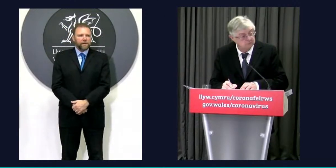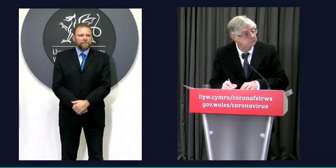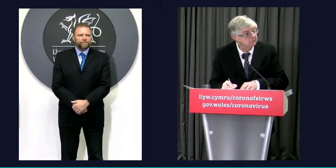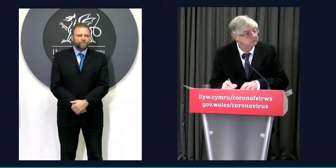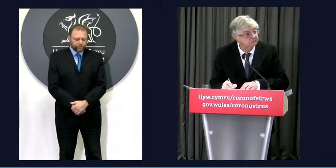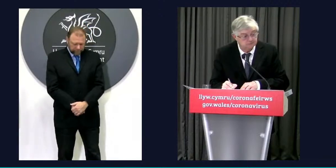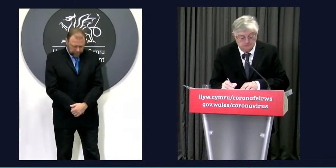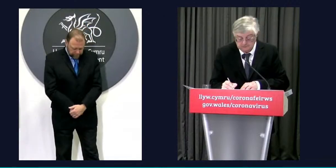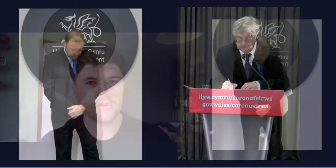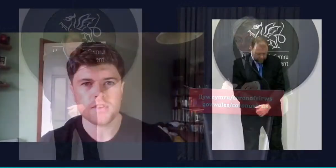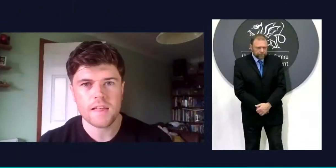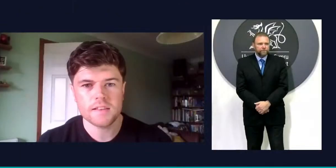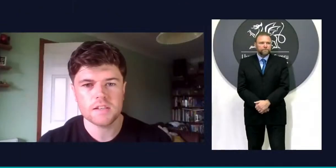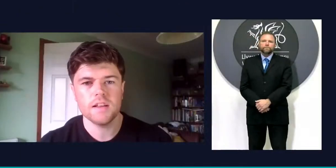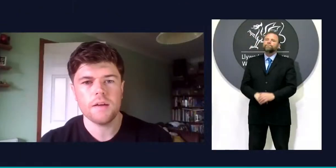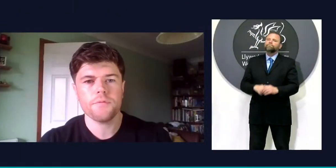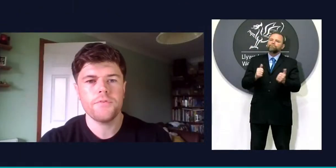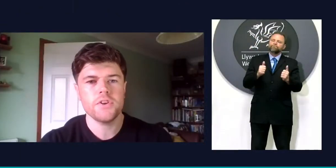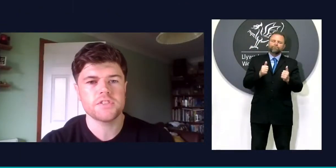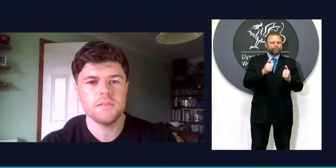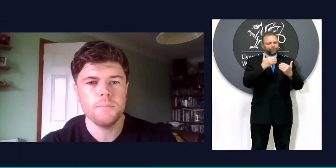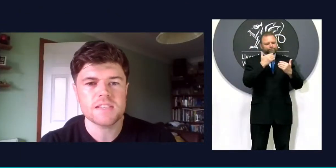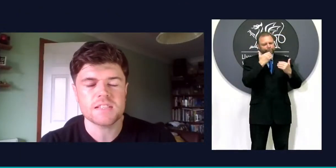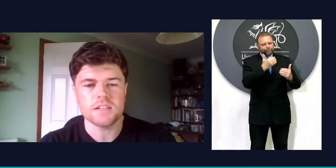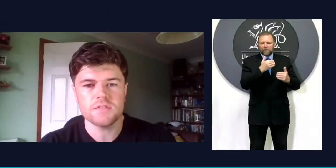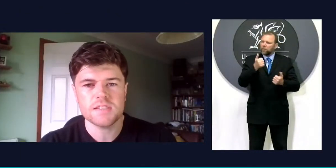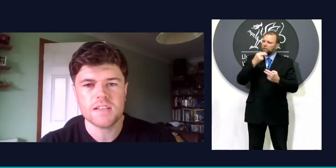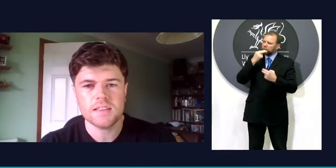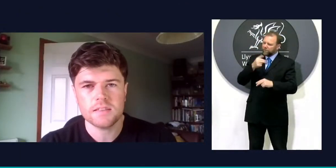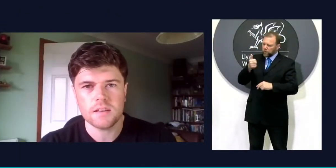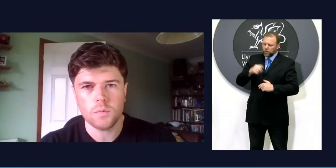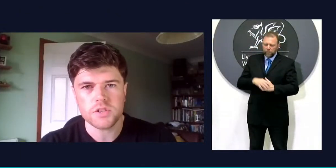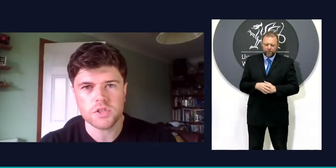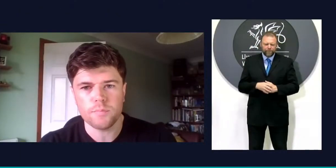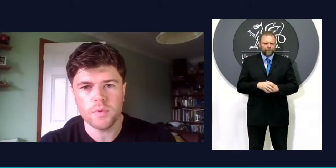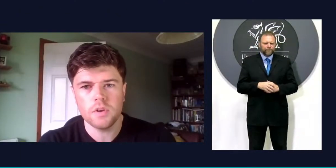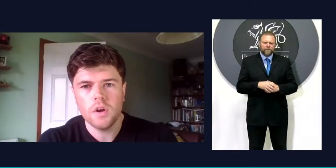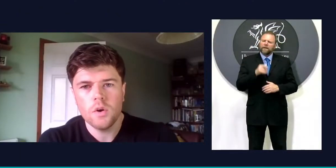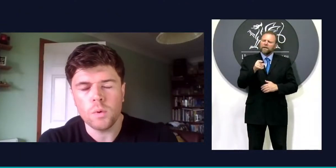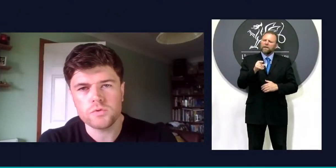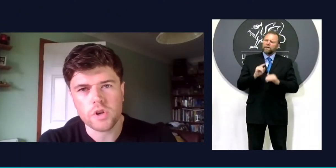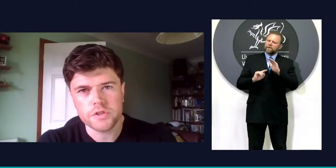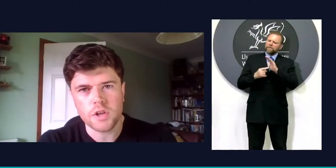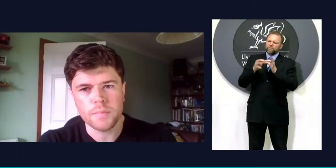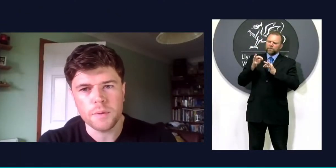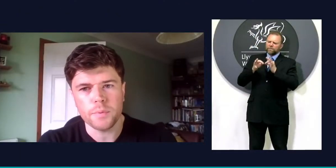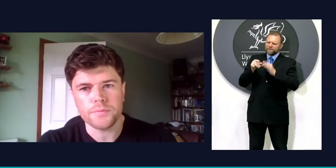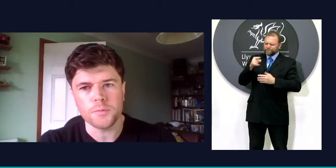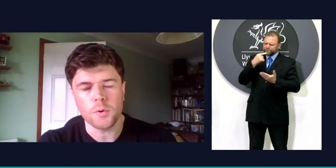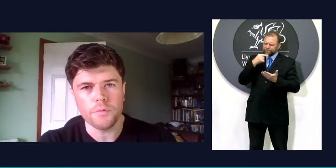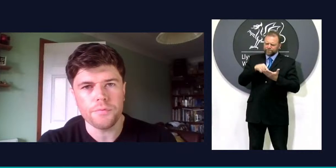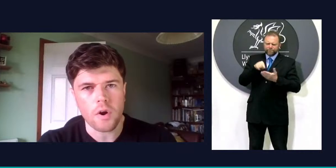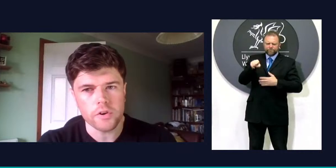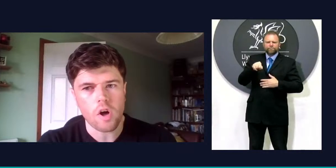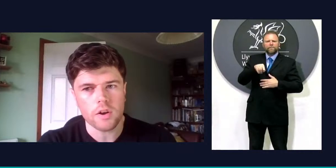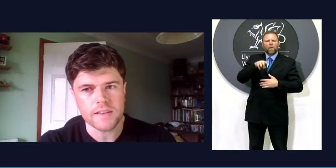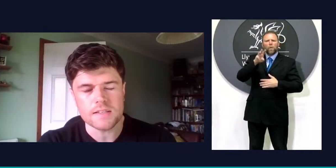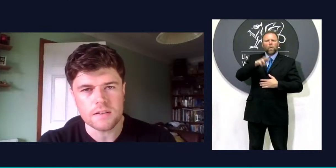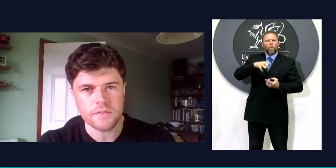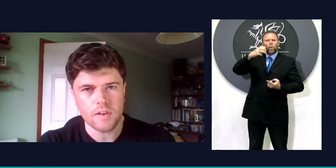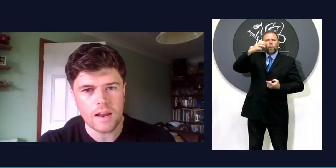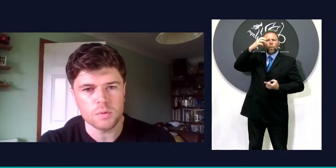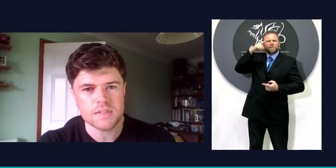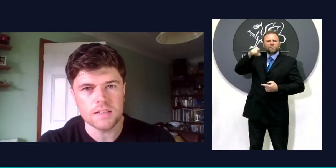Diolch, Prif Weinidog. Good afternoon, Dr. Atherton. First Minister, you've said that the Welsh Government won't try and stop people from going on